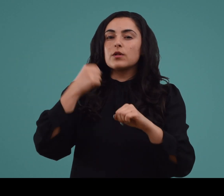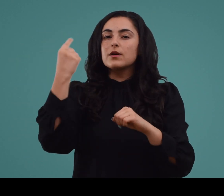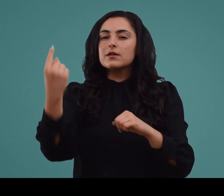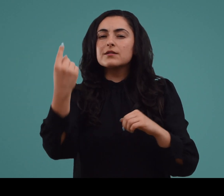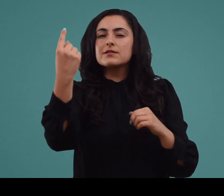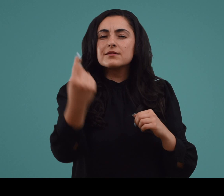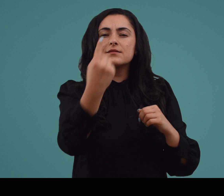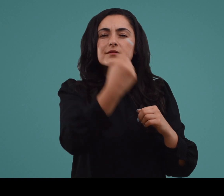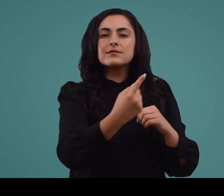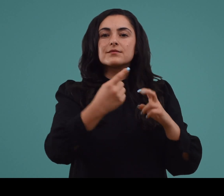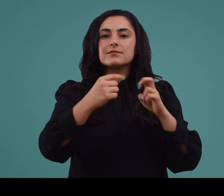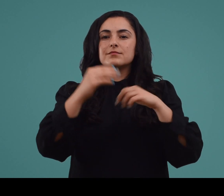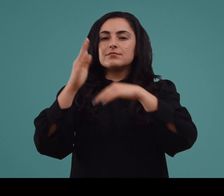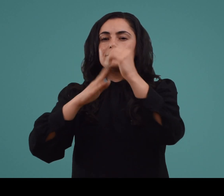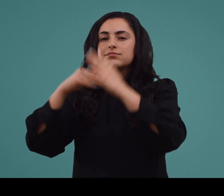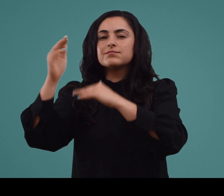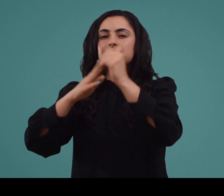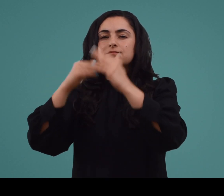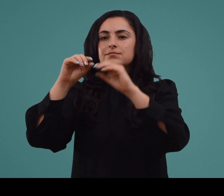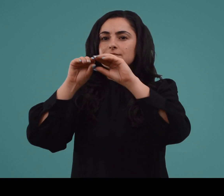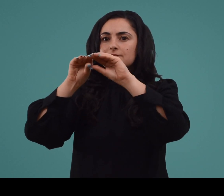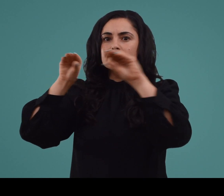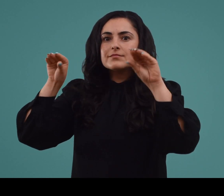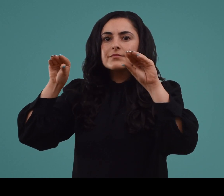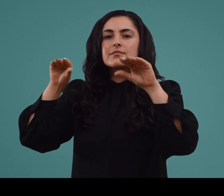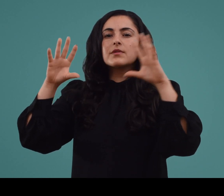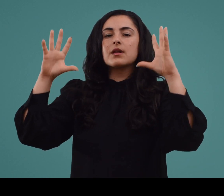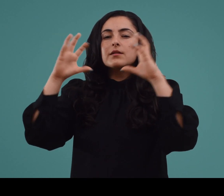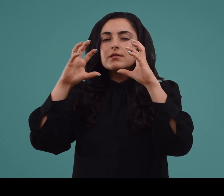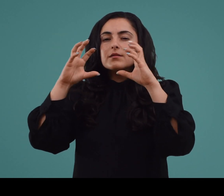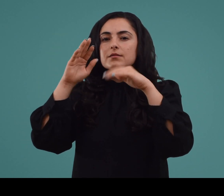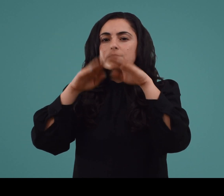The single stone columns were painted in mate color.